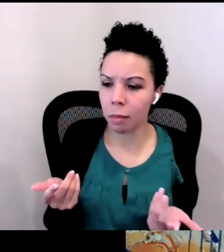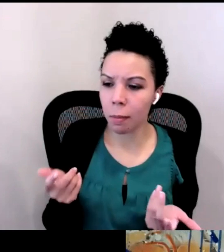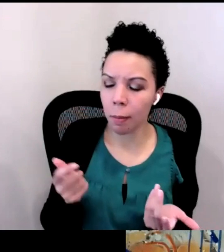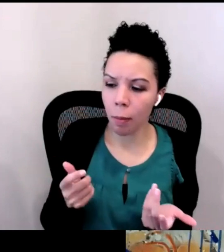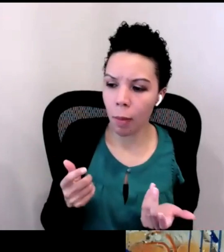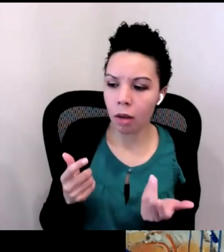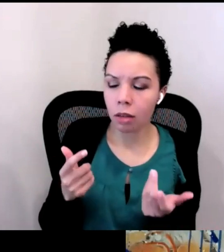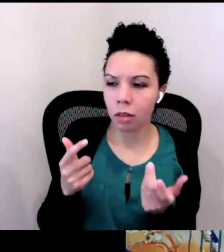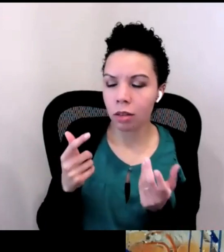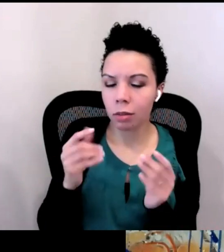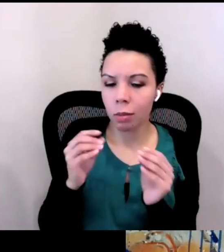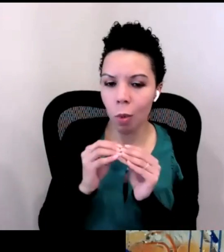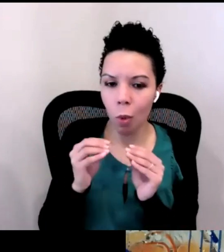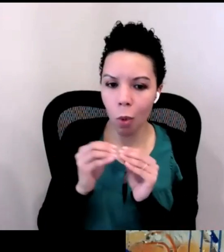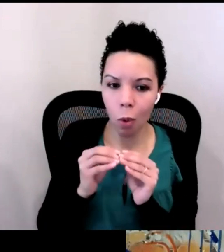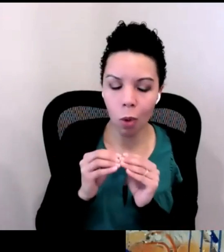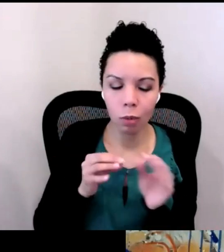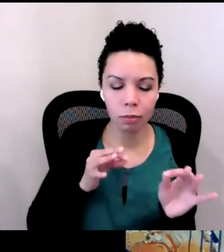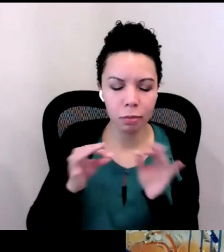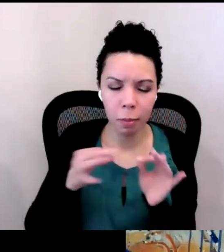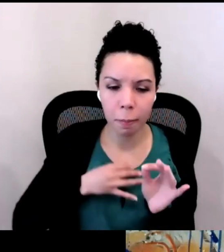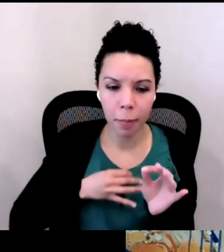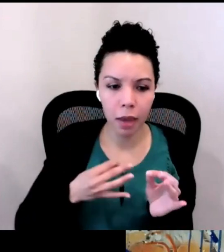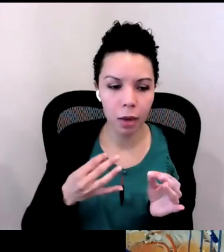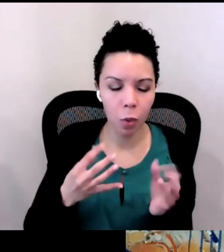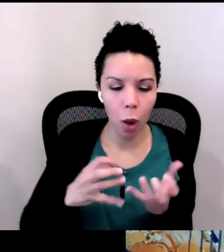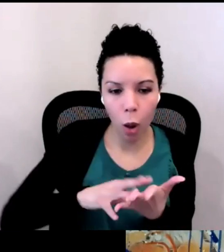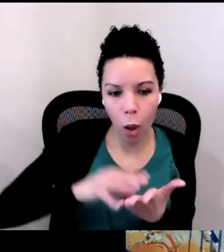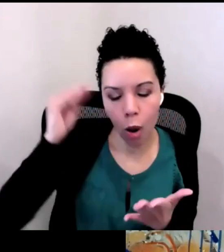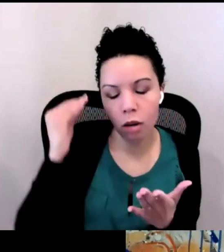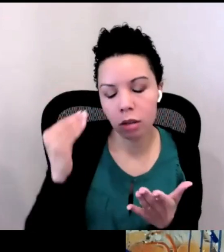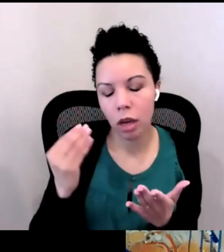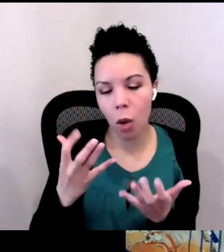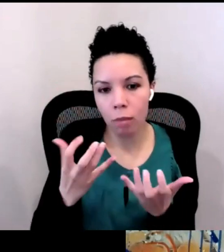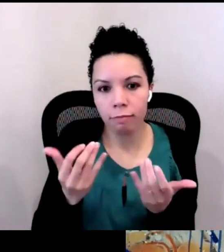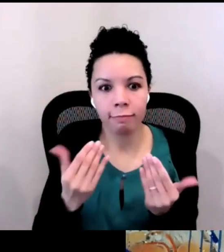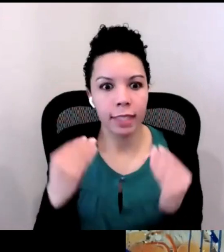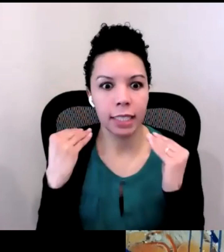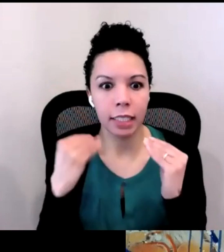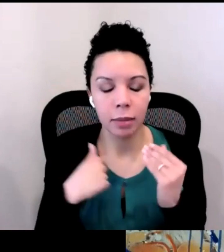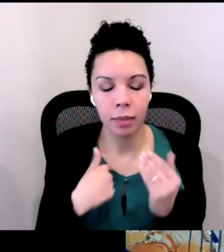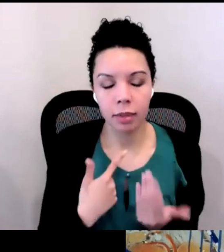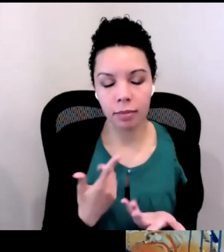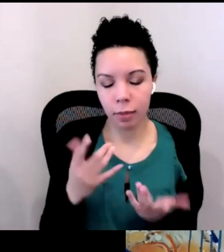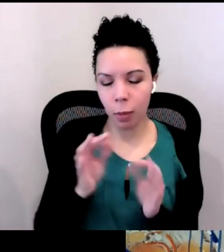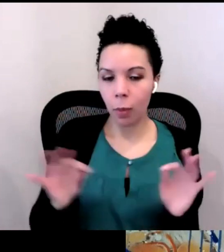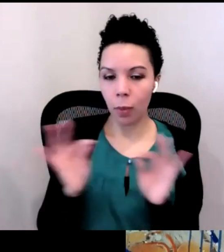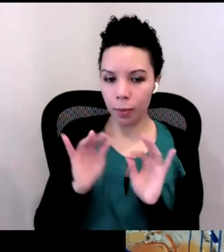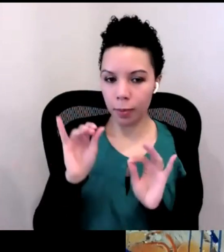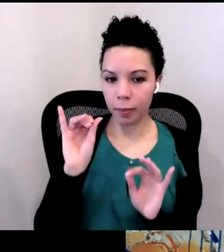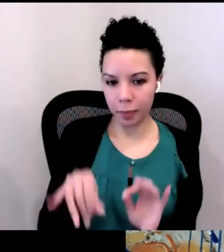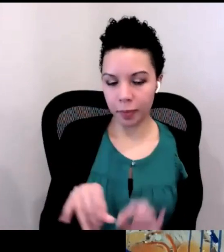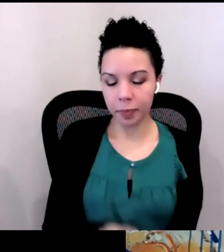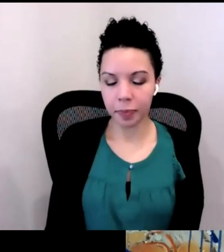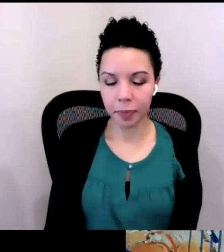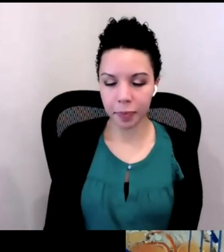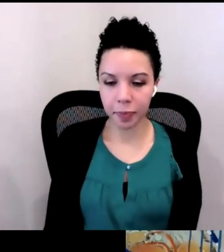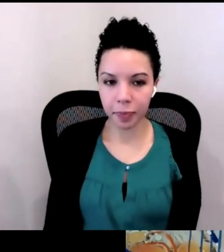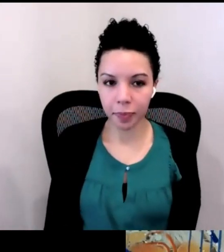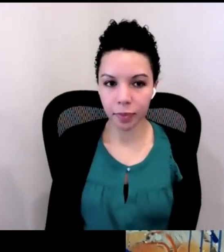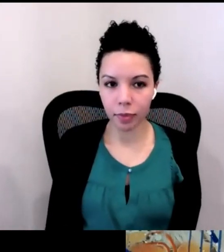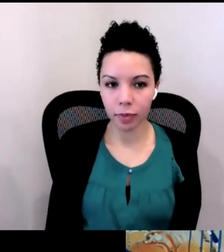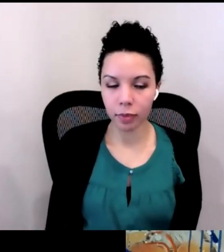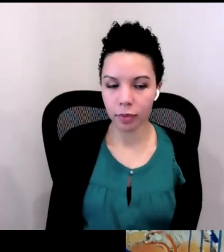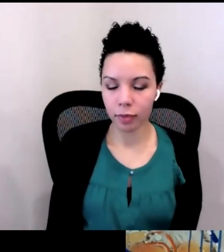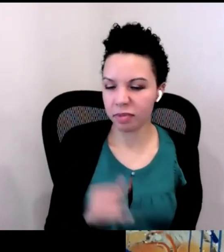way, than just like give me something. And that's important for students to understand. With our final minute, can any student tell me in the